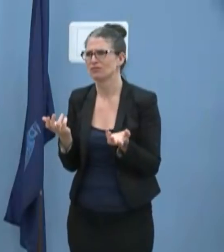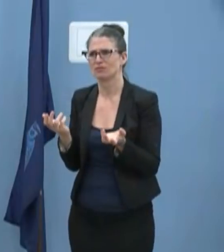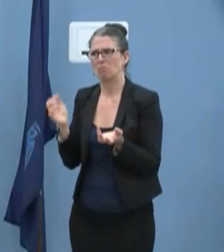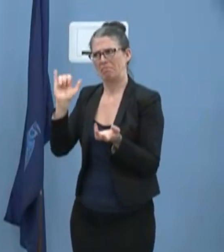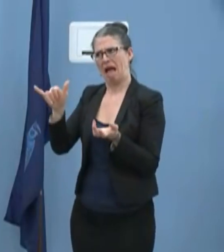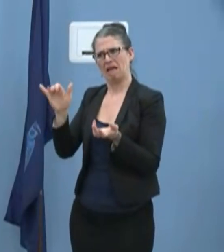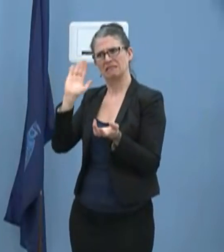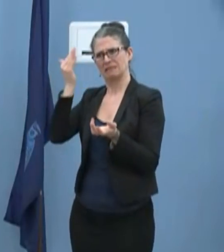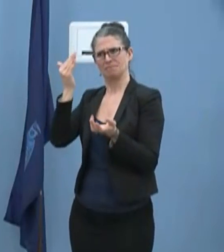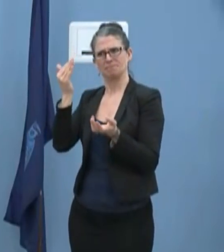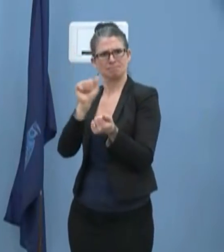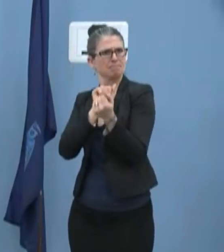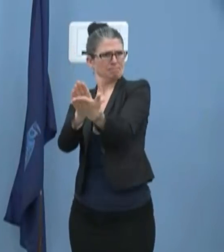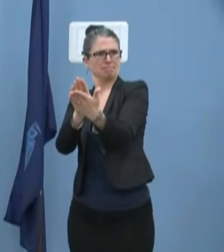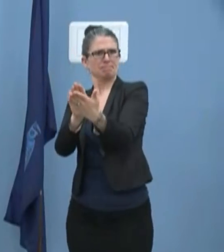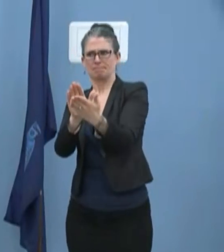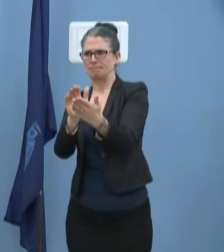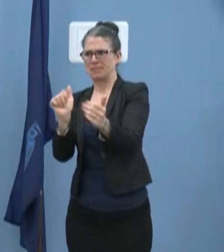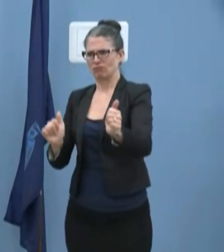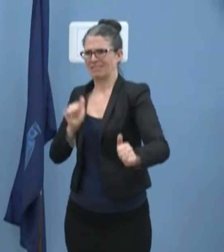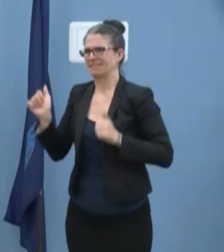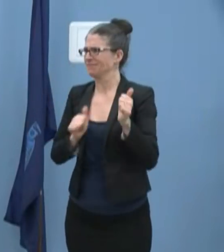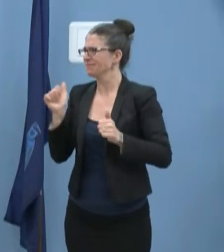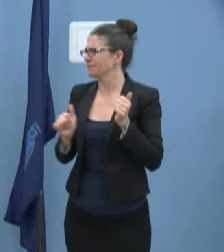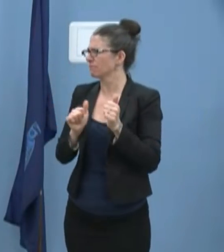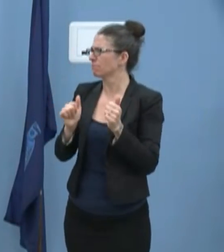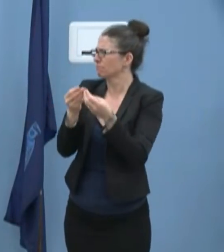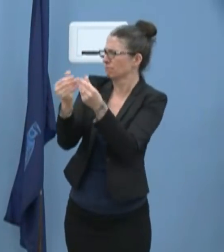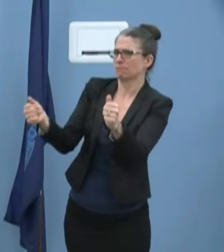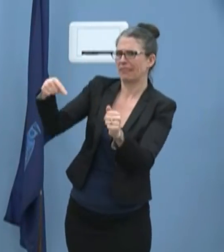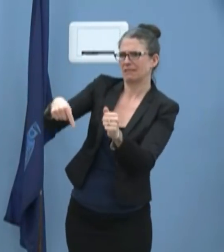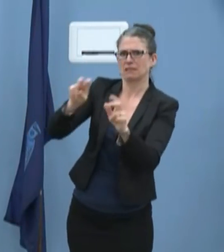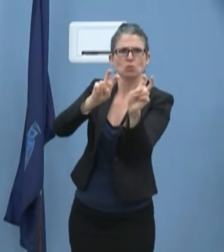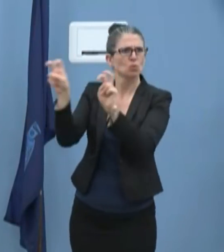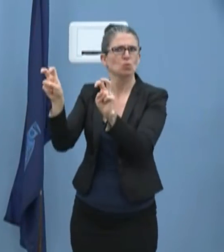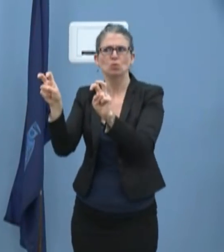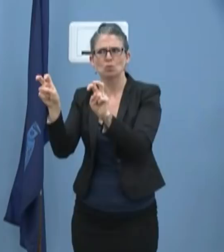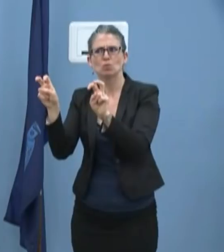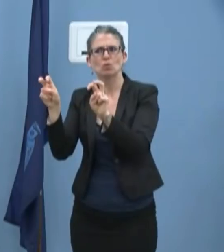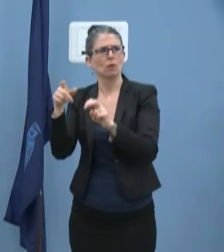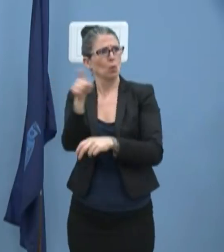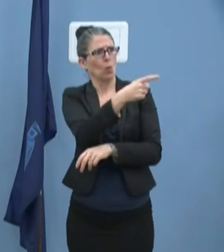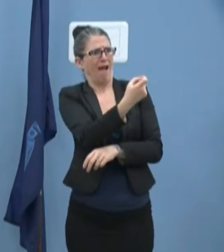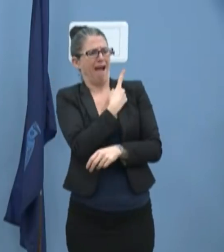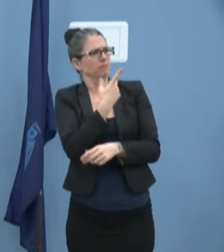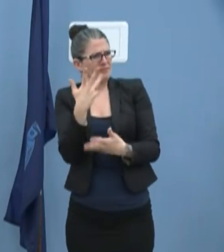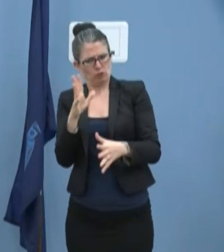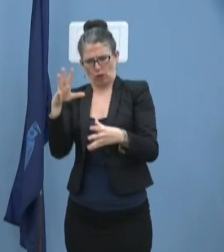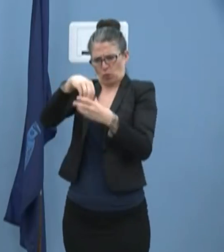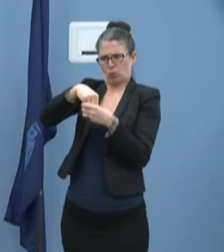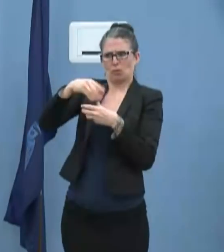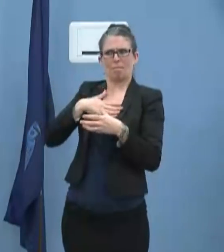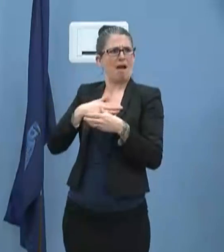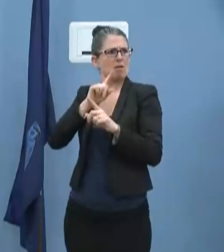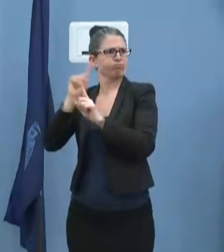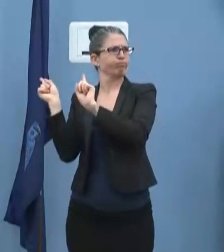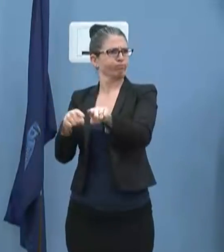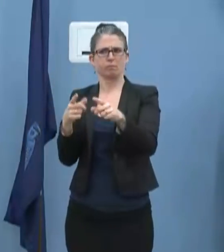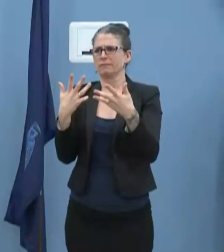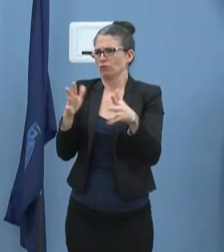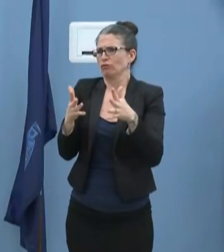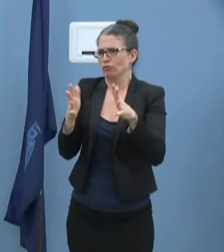those of, say, Pennsylvania and certain other states where they've done pretty similar things and made strong recommendations about